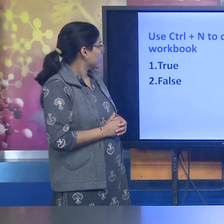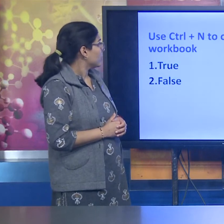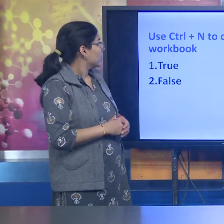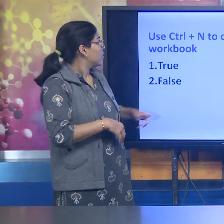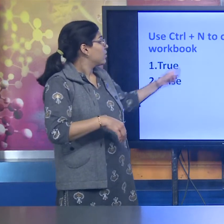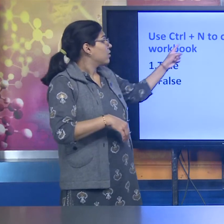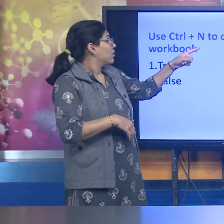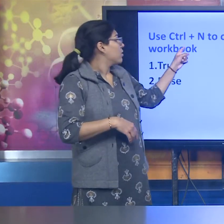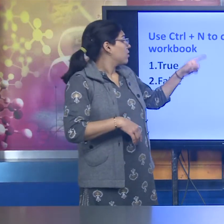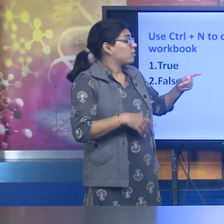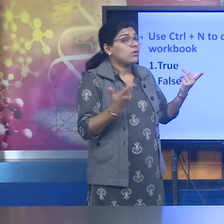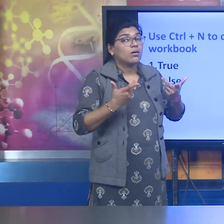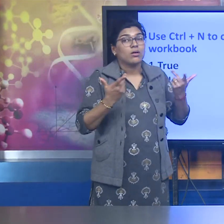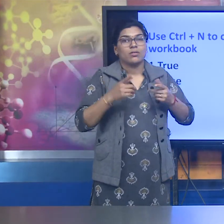$E5.